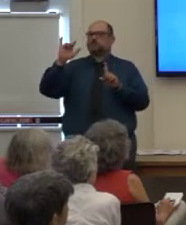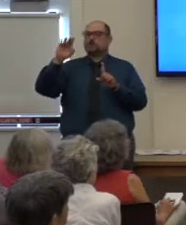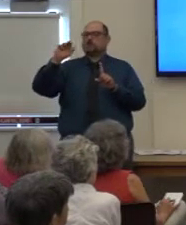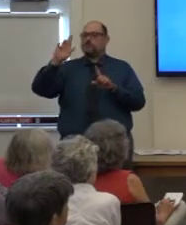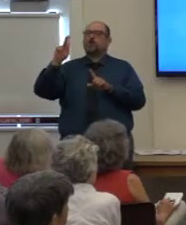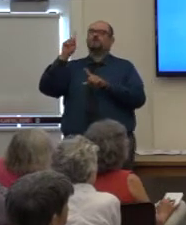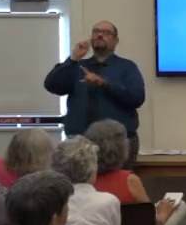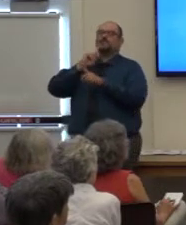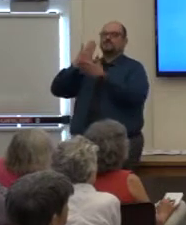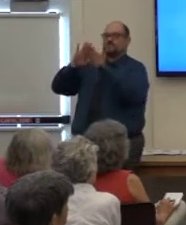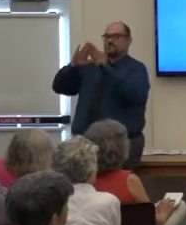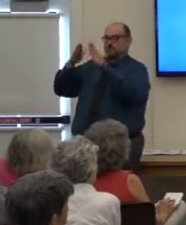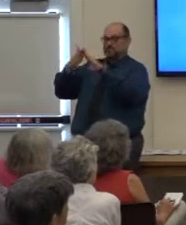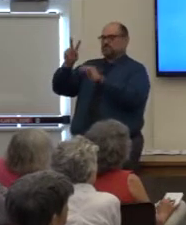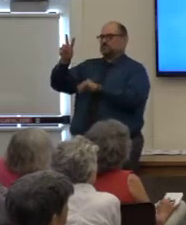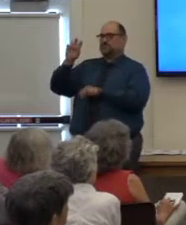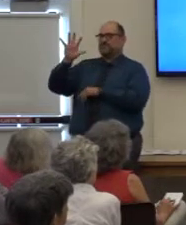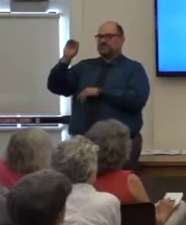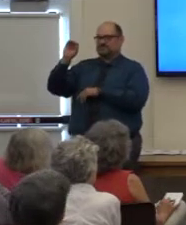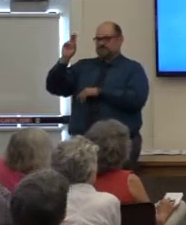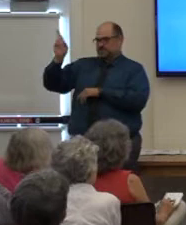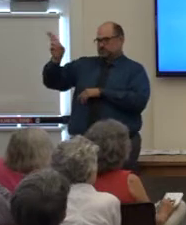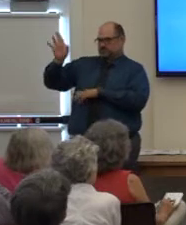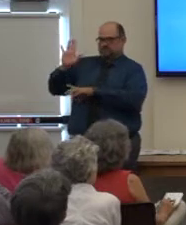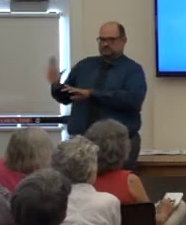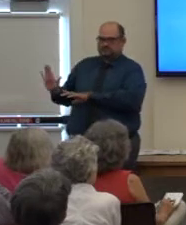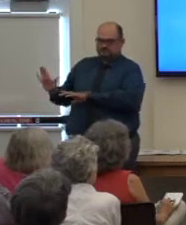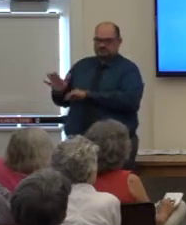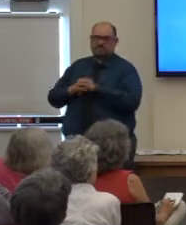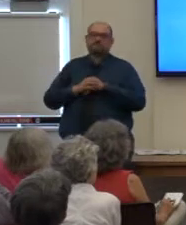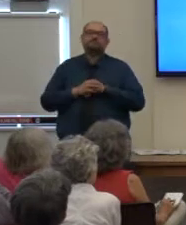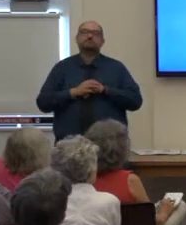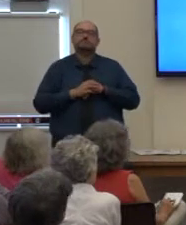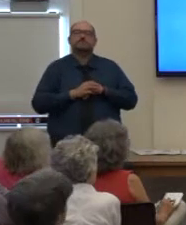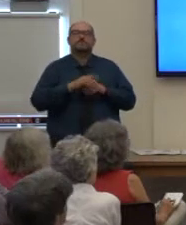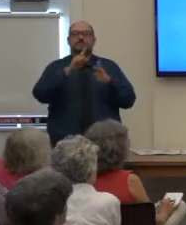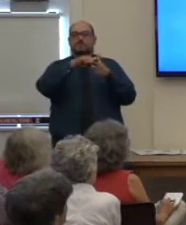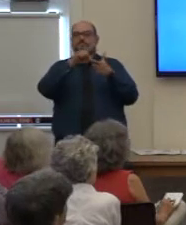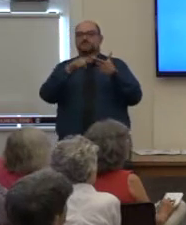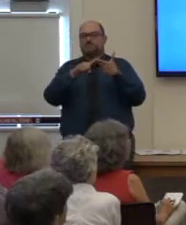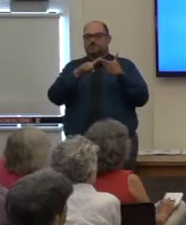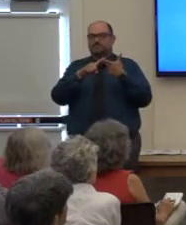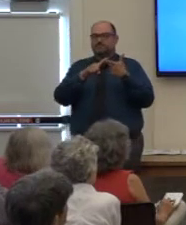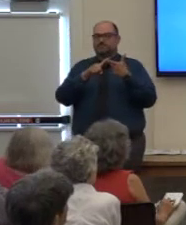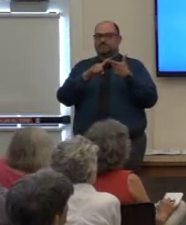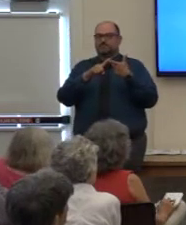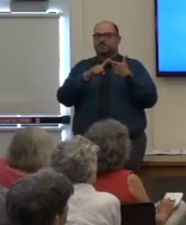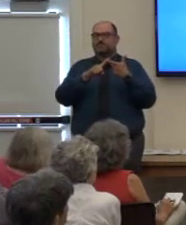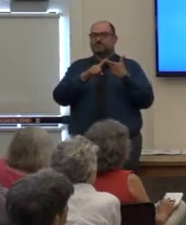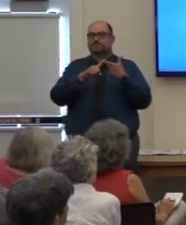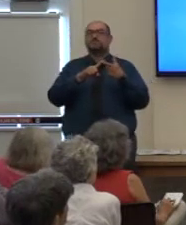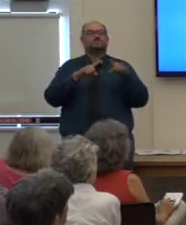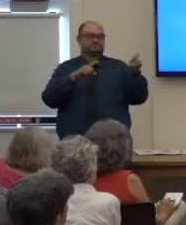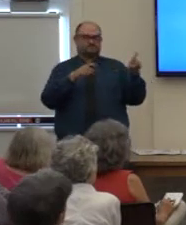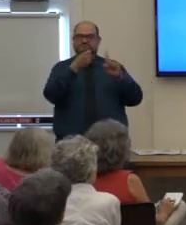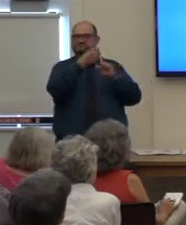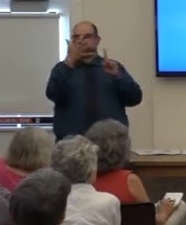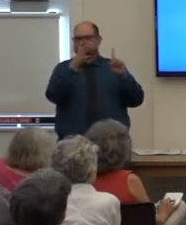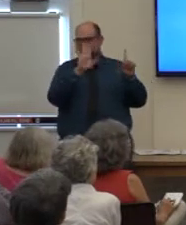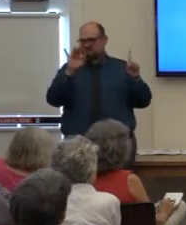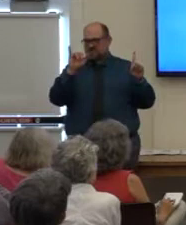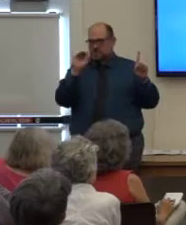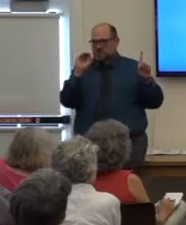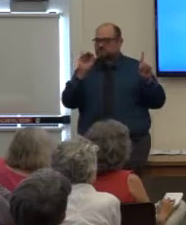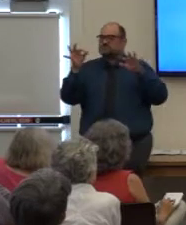history. Historian and author A. Bowden Bo Van Riper is the research librarian at the Martha's Vineyard